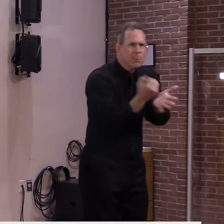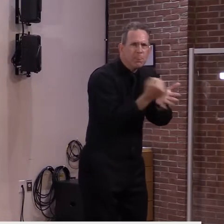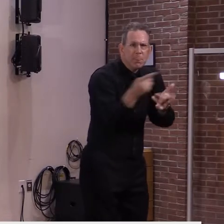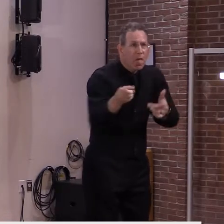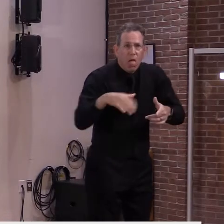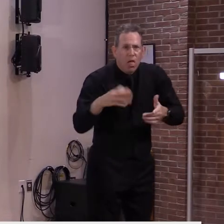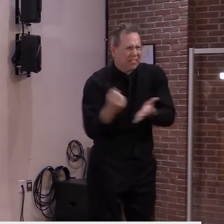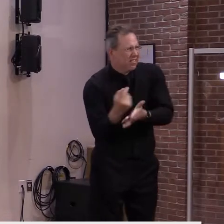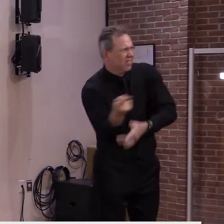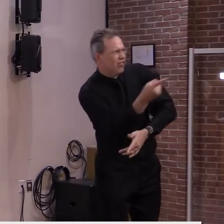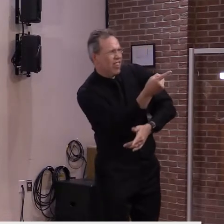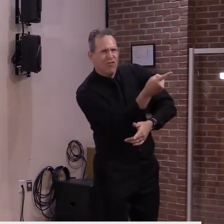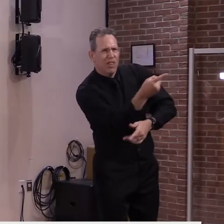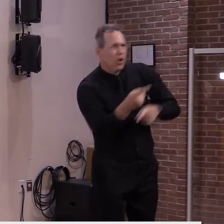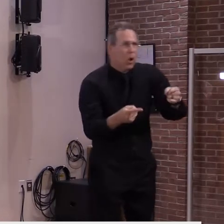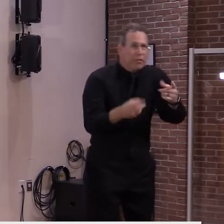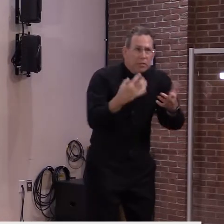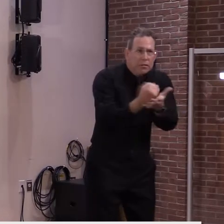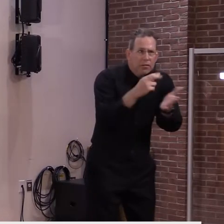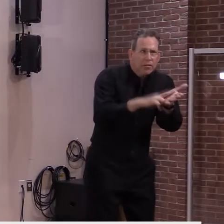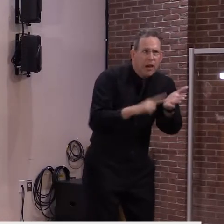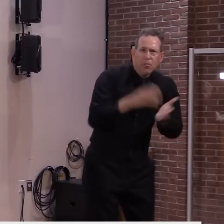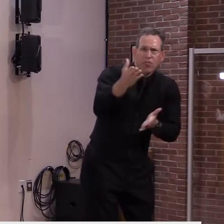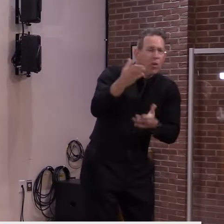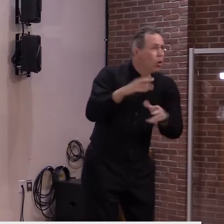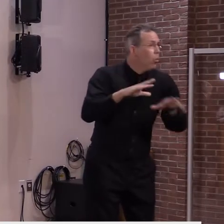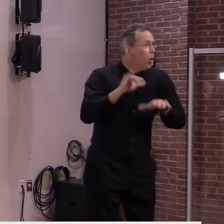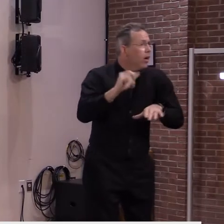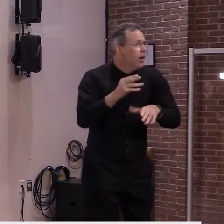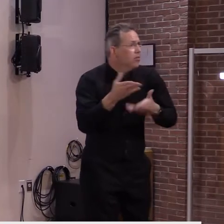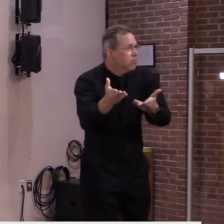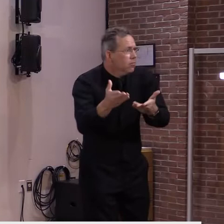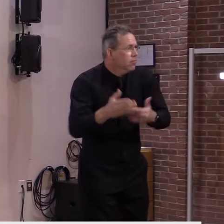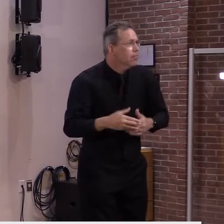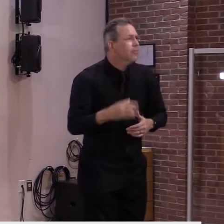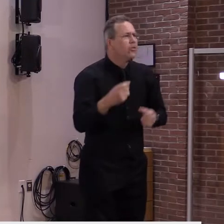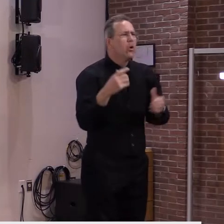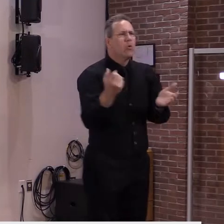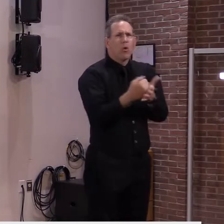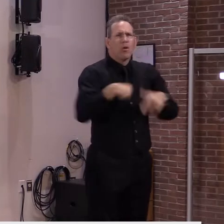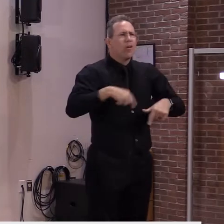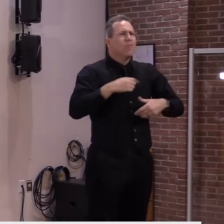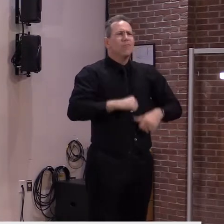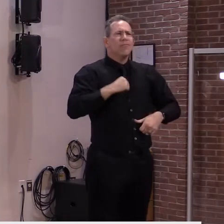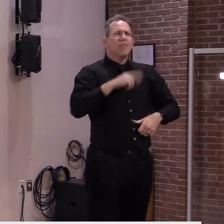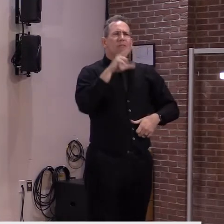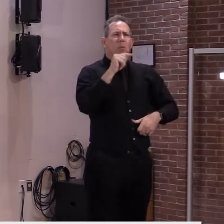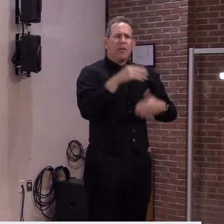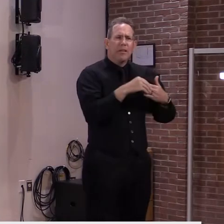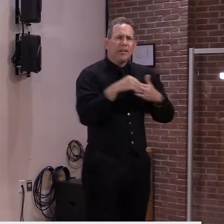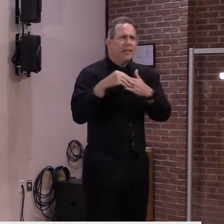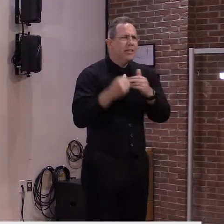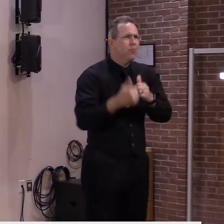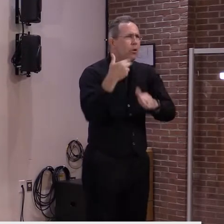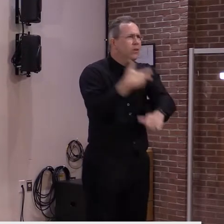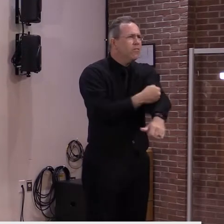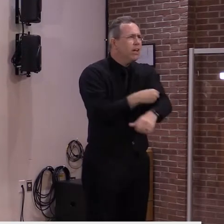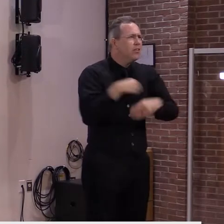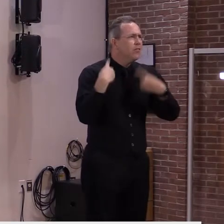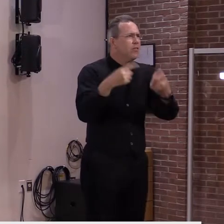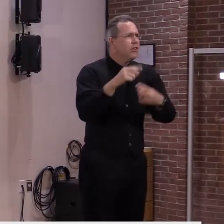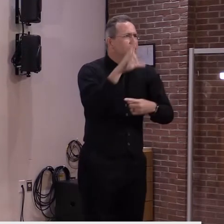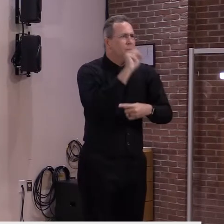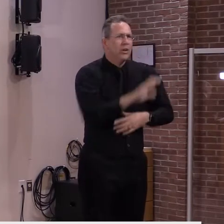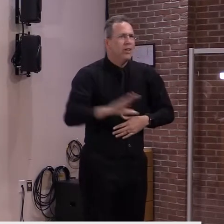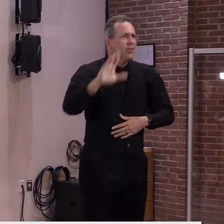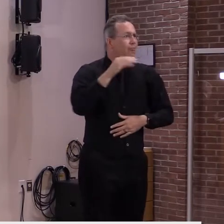as we strive to increase our nation-leading vaccination effort. In terms of overall progress, we are closing in